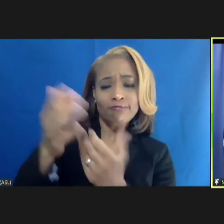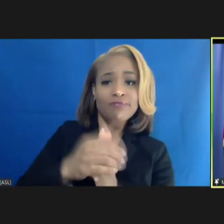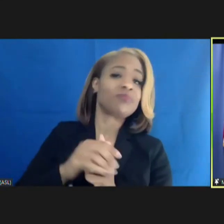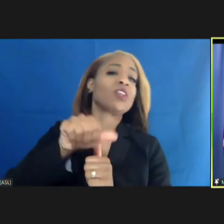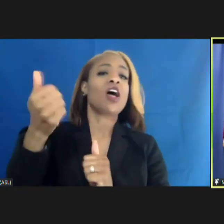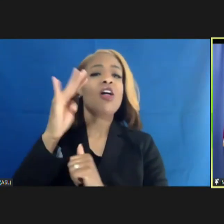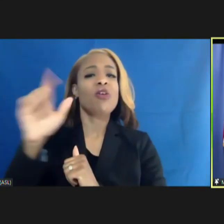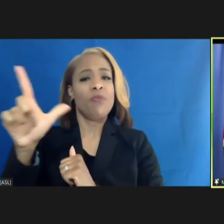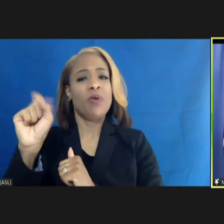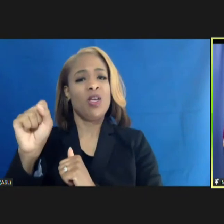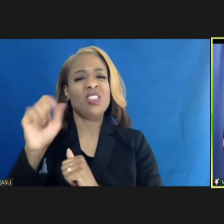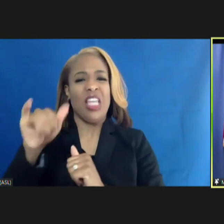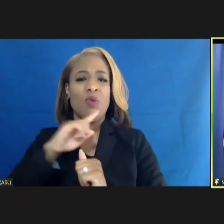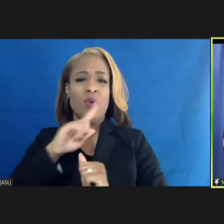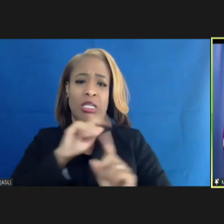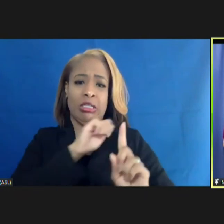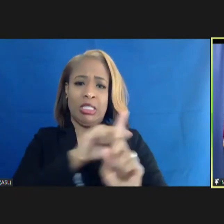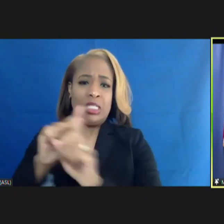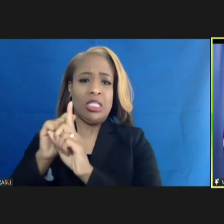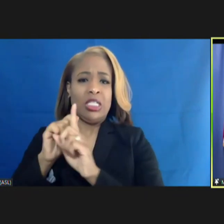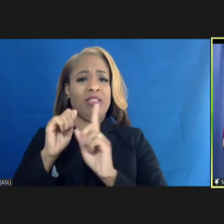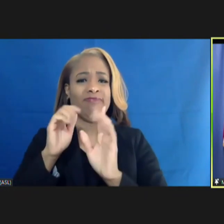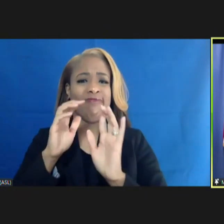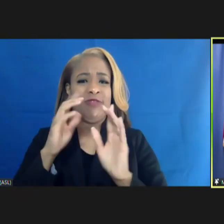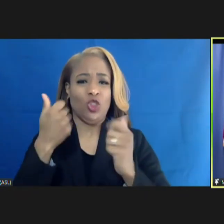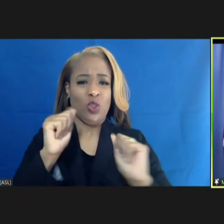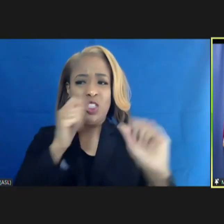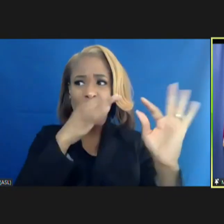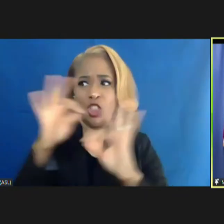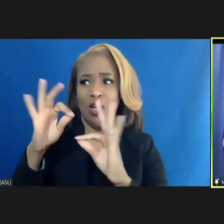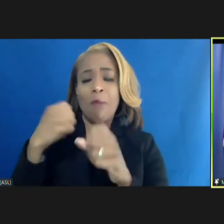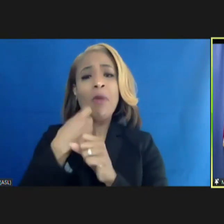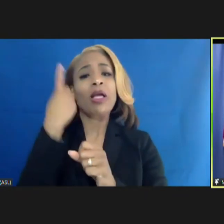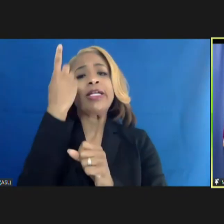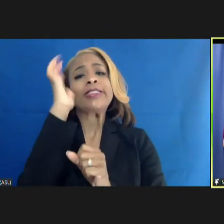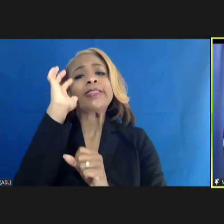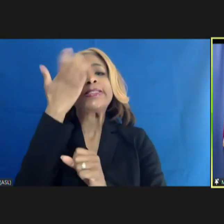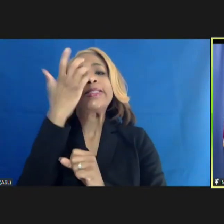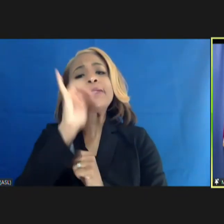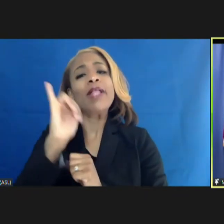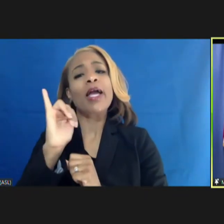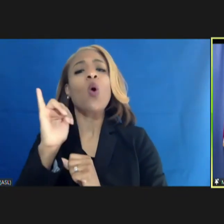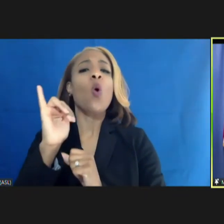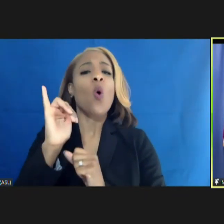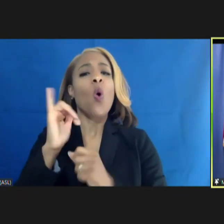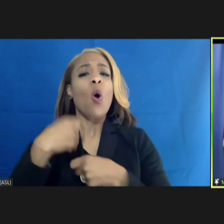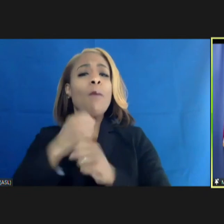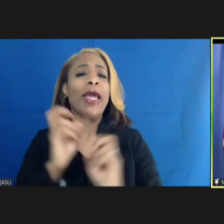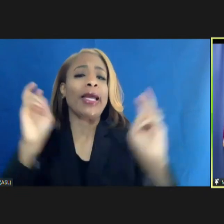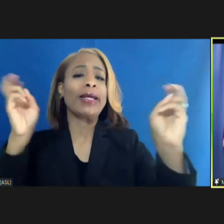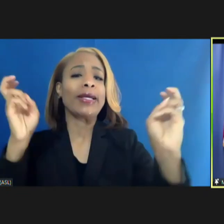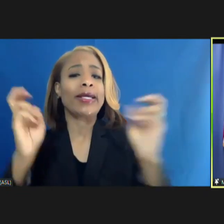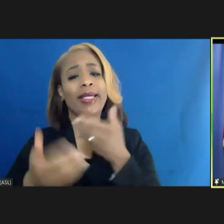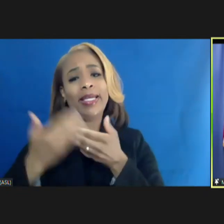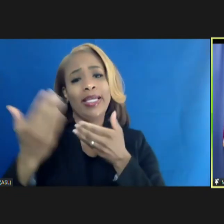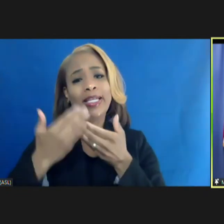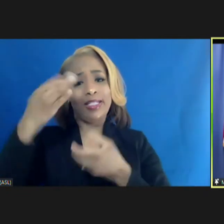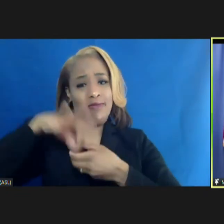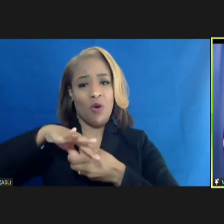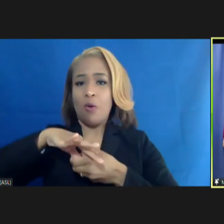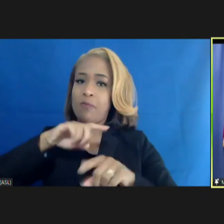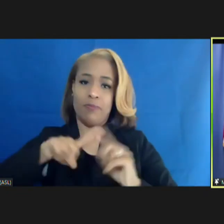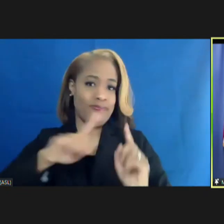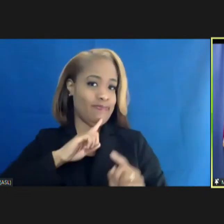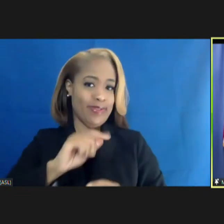as a deceitful distraction, window dressing, designed to make it look as though the package is somehow making it, quote, easier to vote. But it's